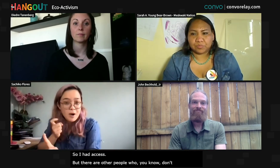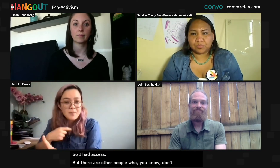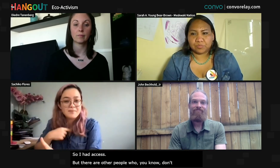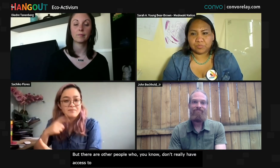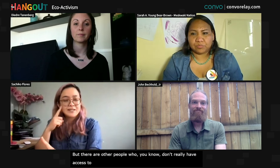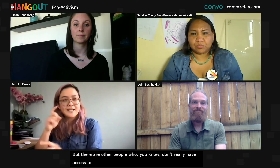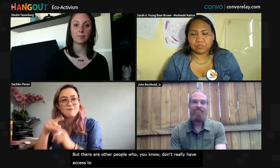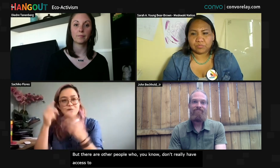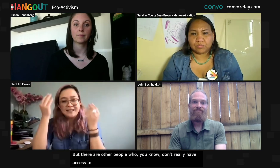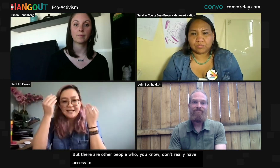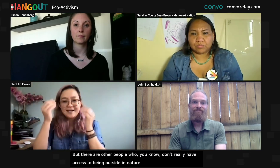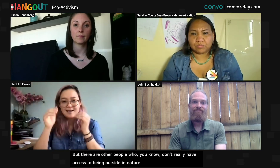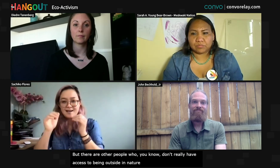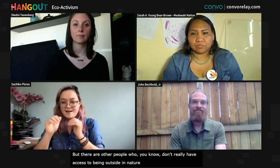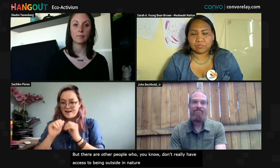much.